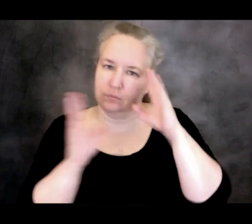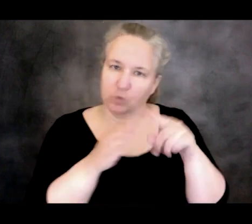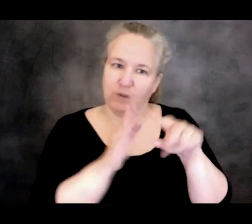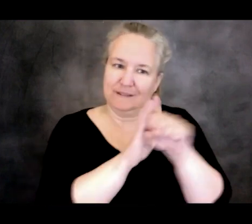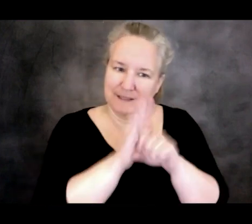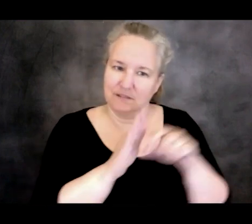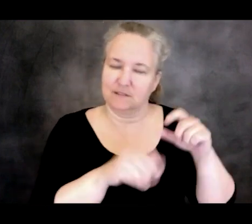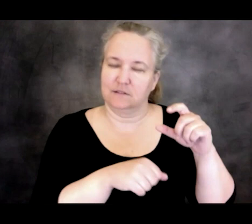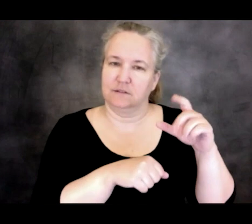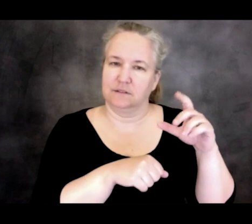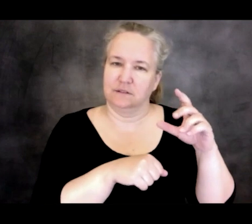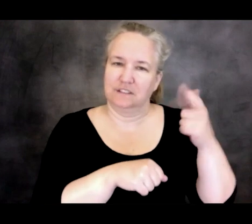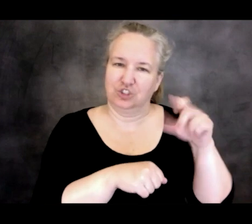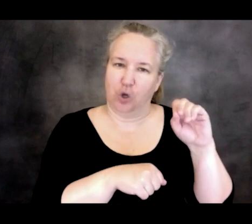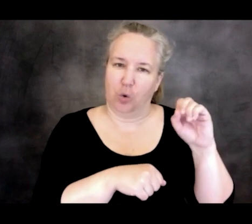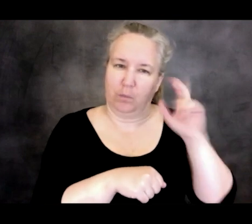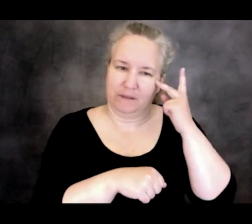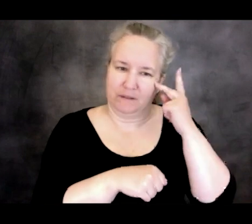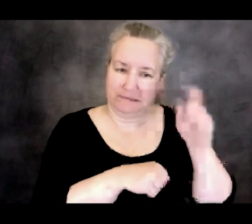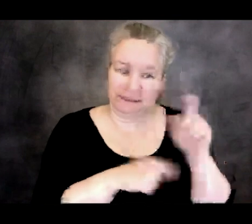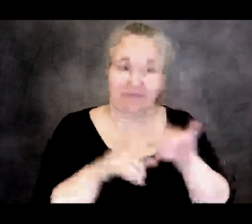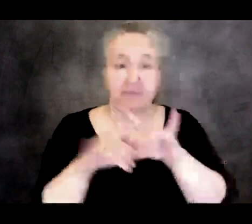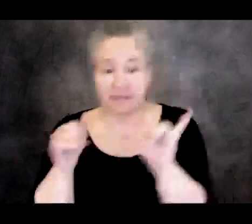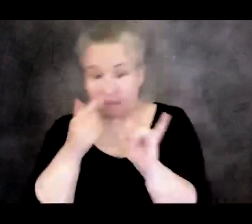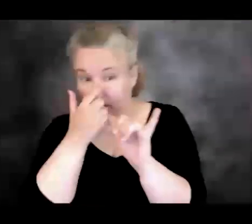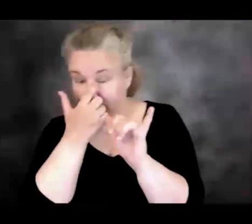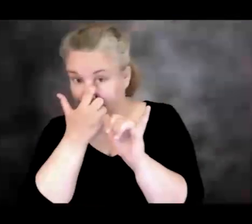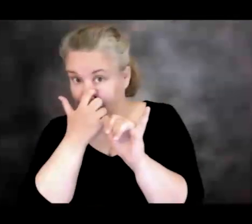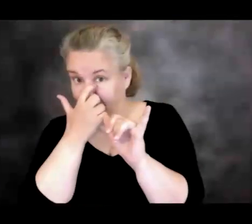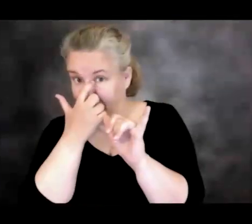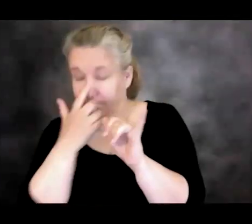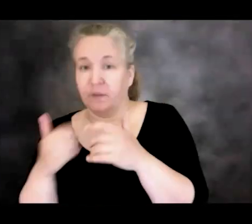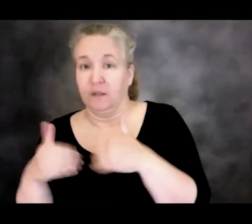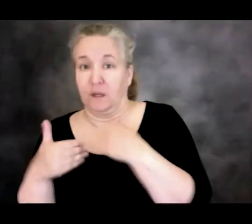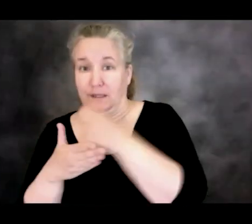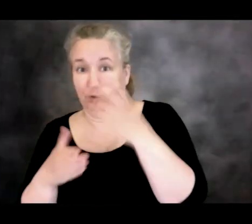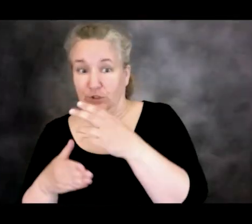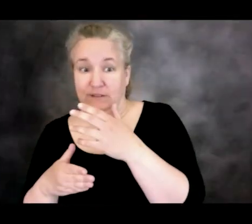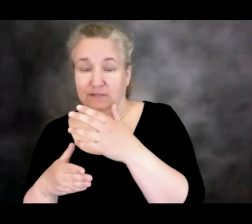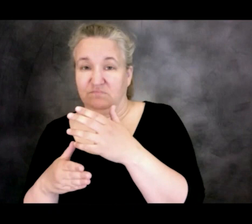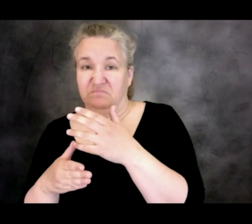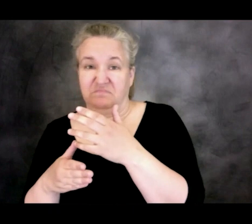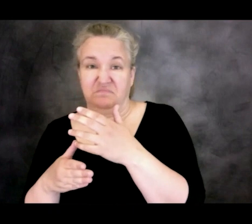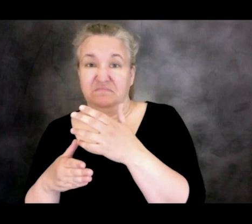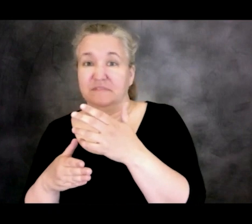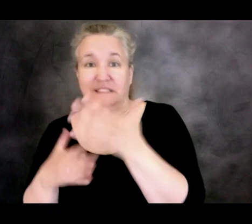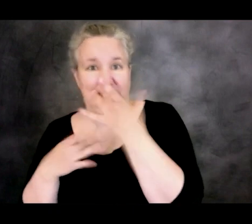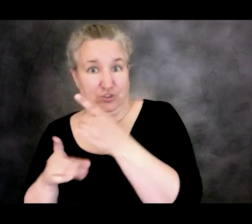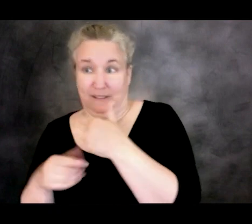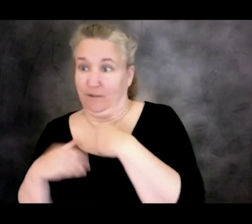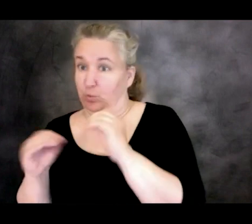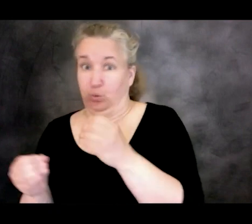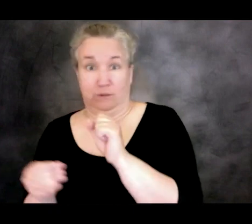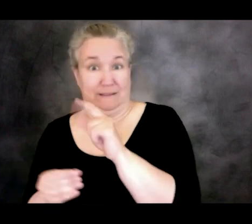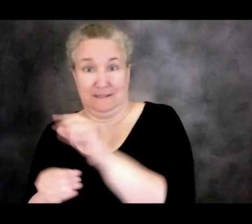geopolitical necessities, but also foregrounds the interests of young immigrants without status? That's the first